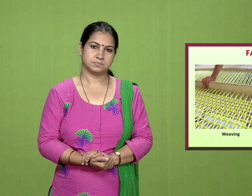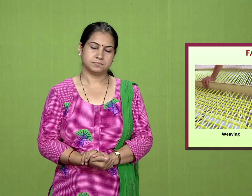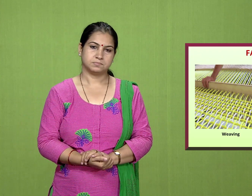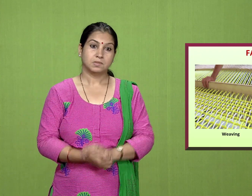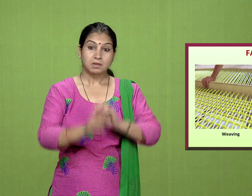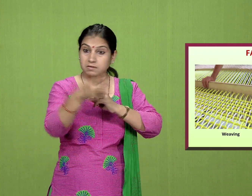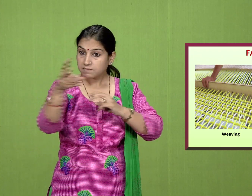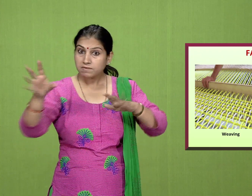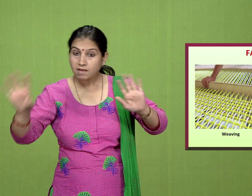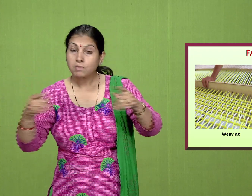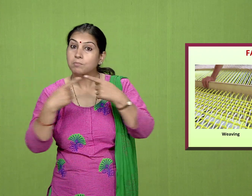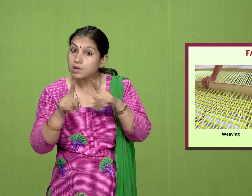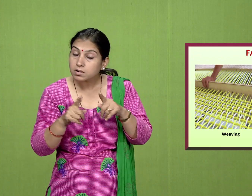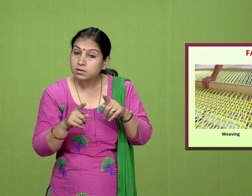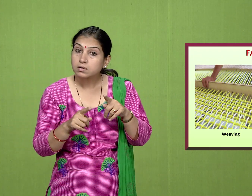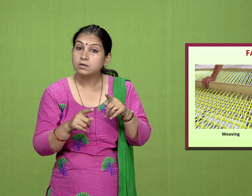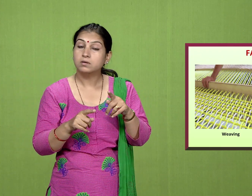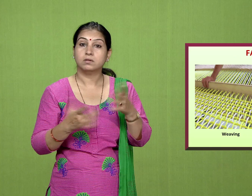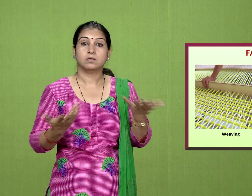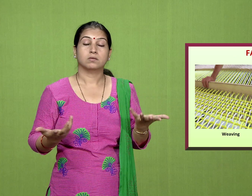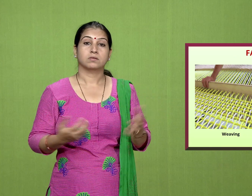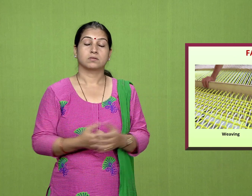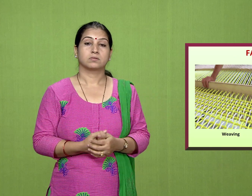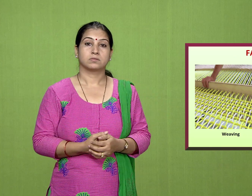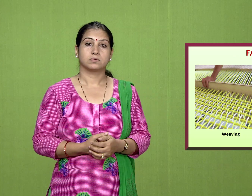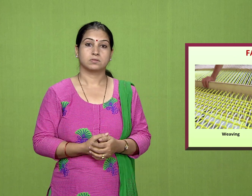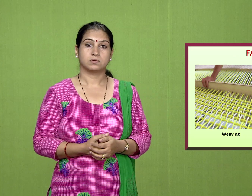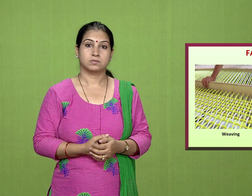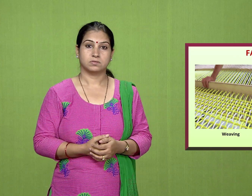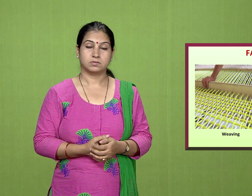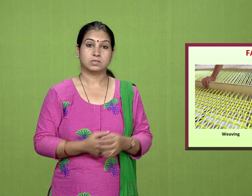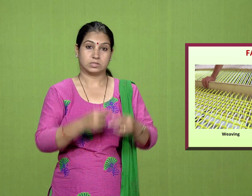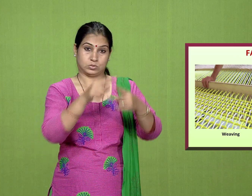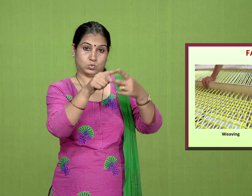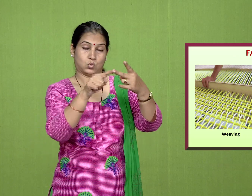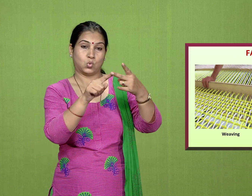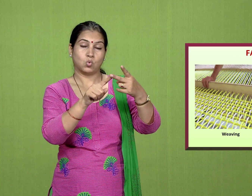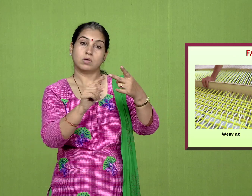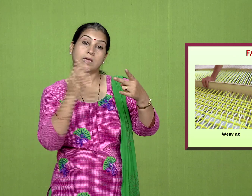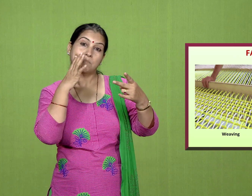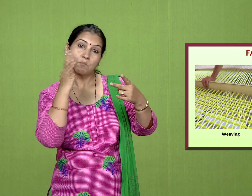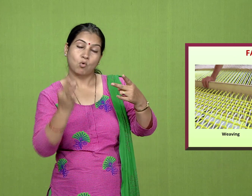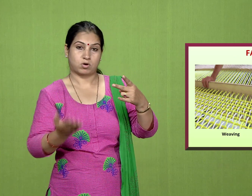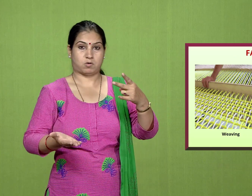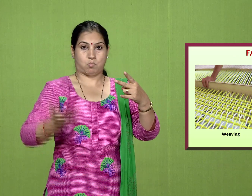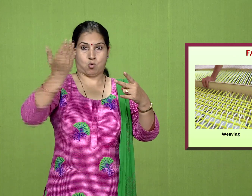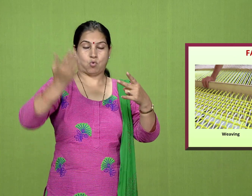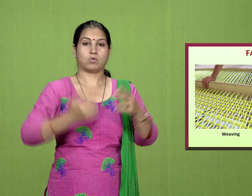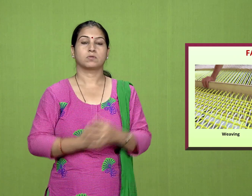All those techniques of weaving, knitting, you will learn in some